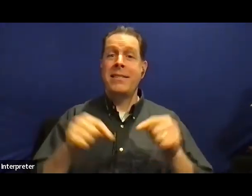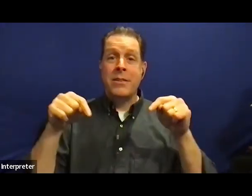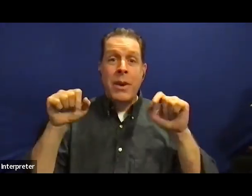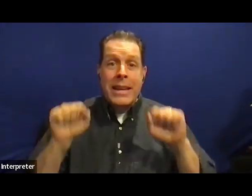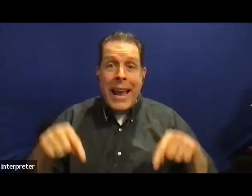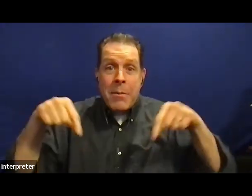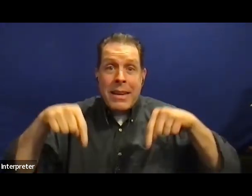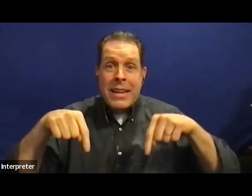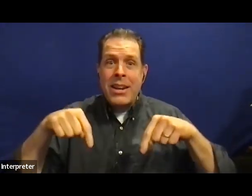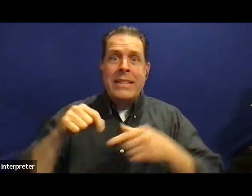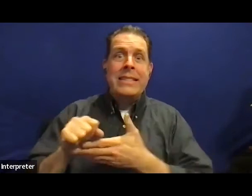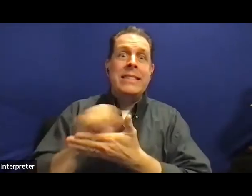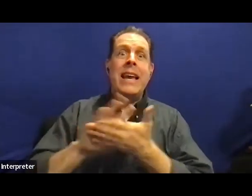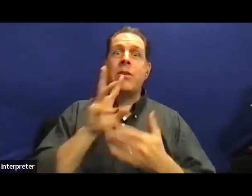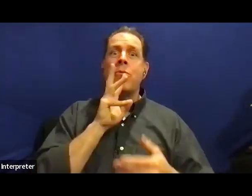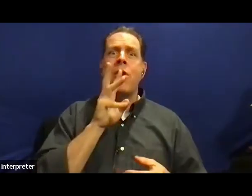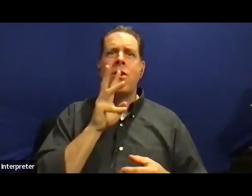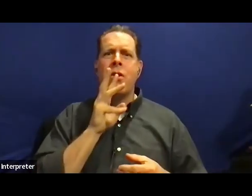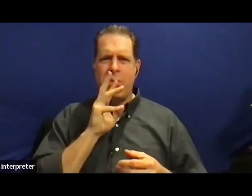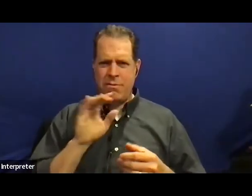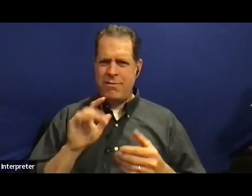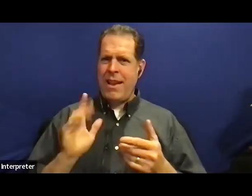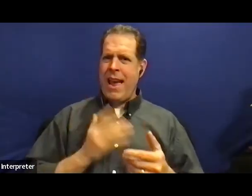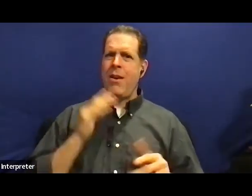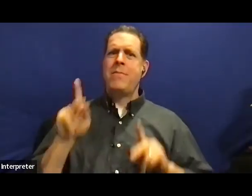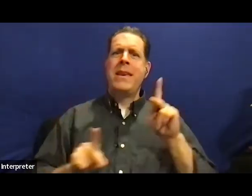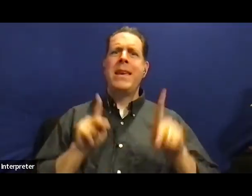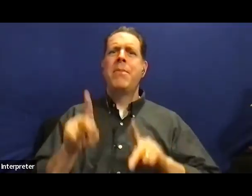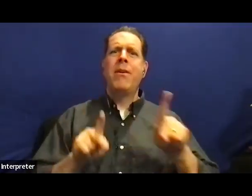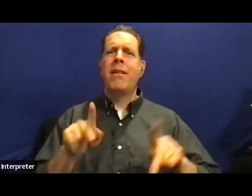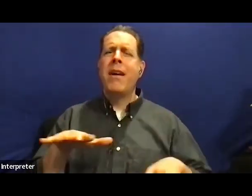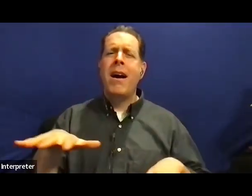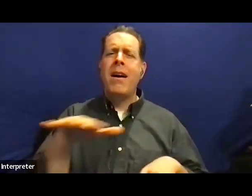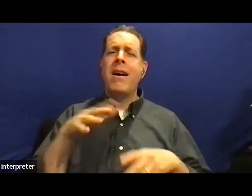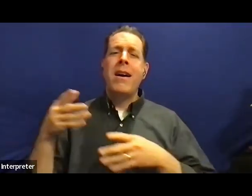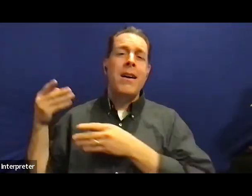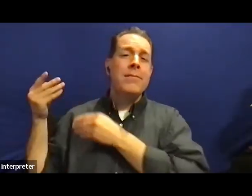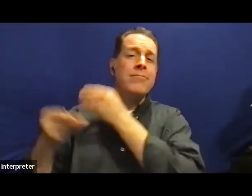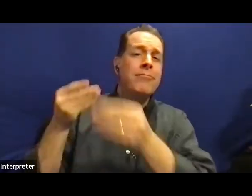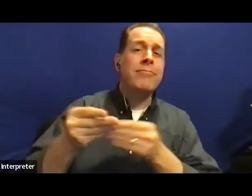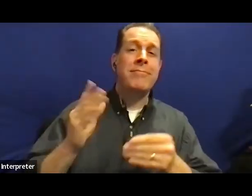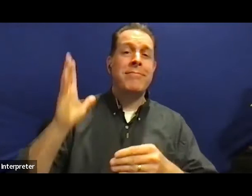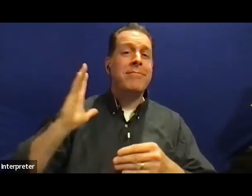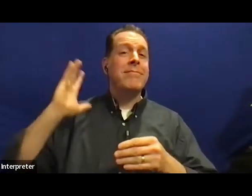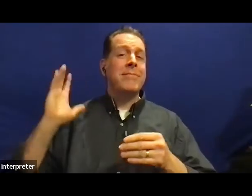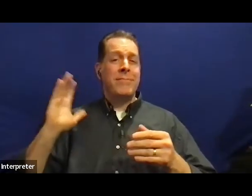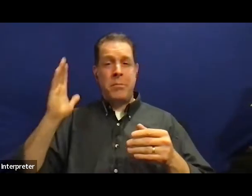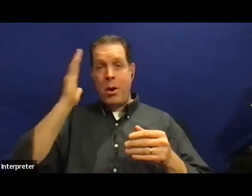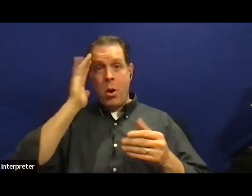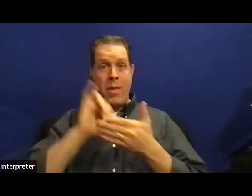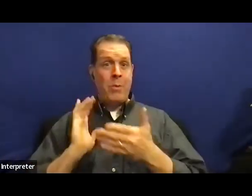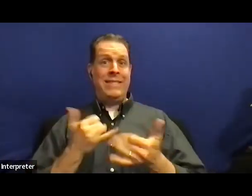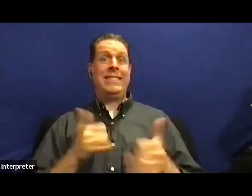at our sacred water so that our people, our ancestors would know that we're still